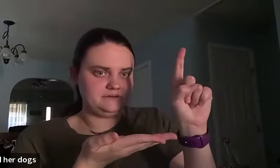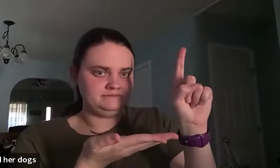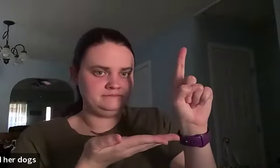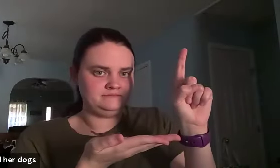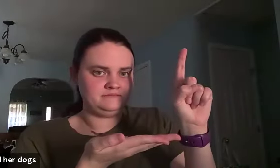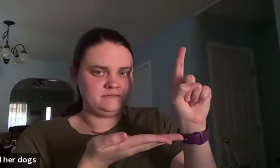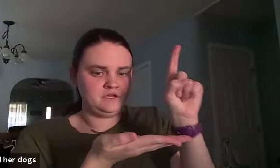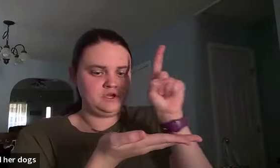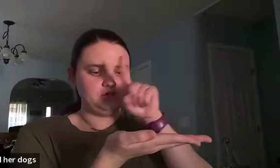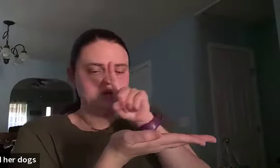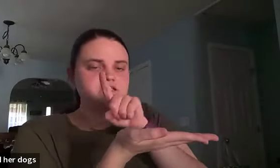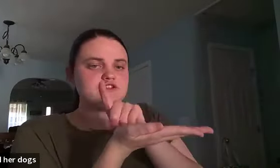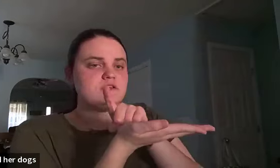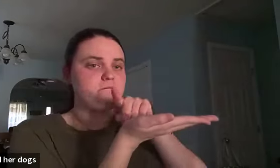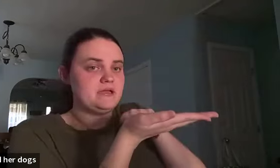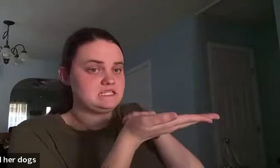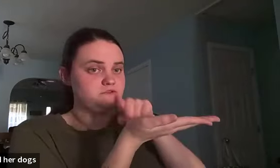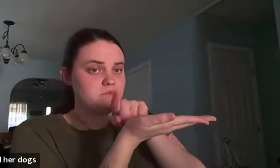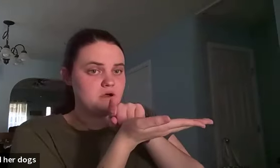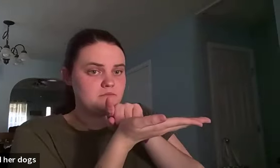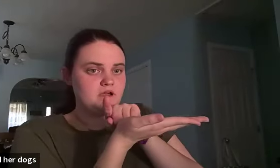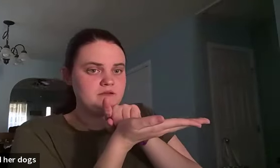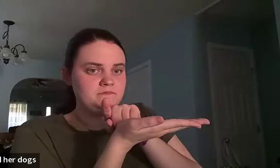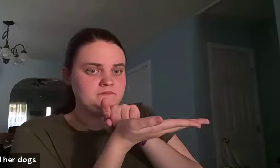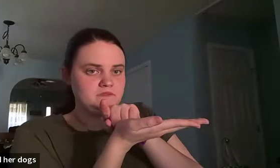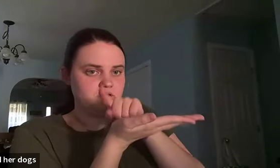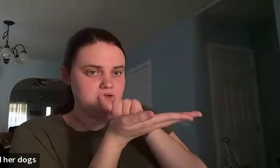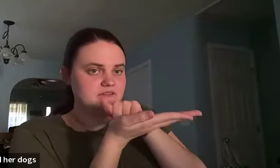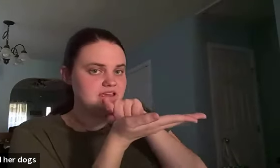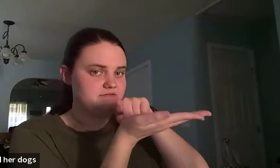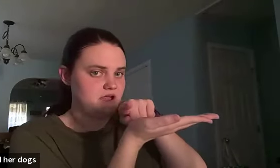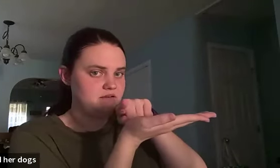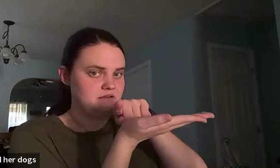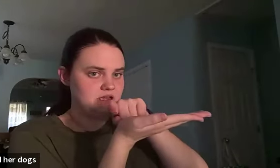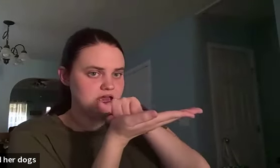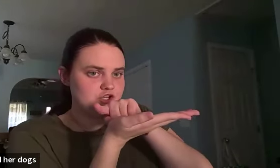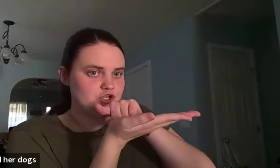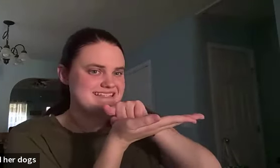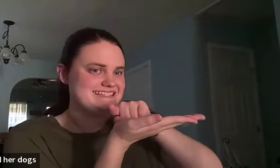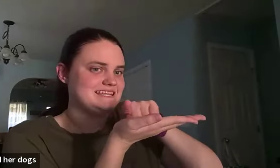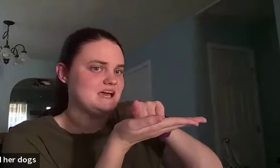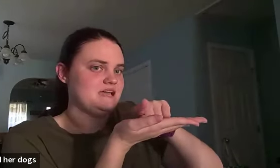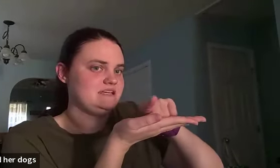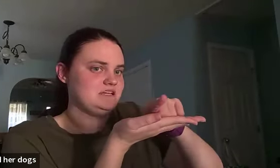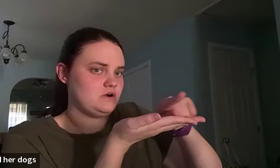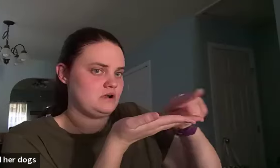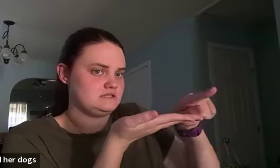again. You're going to start at the base of your palm. Okay. You're going to have it laying flat and you're going to slide it